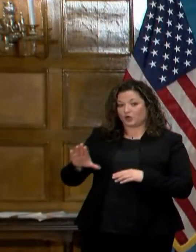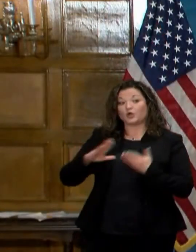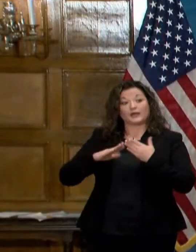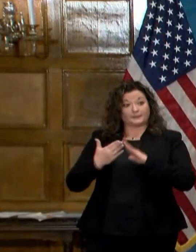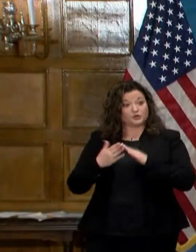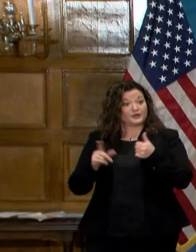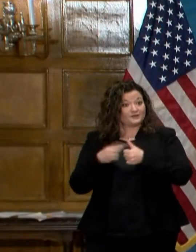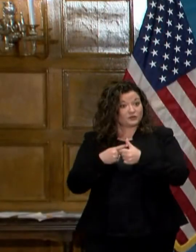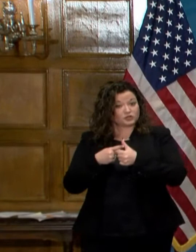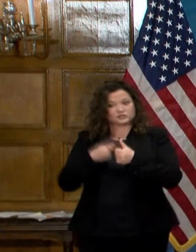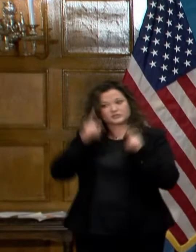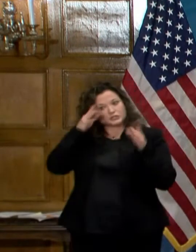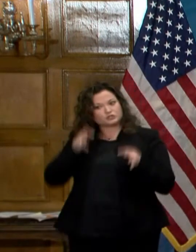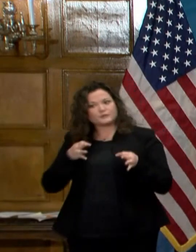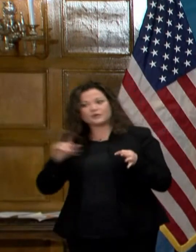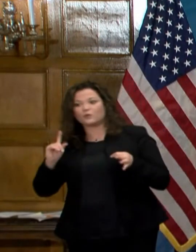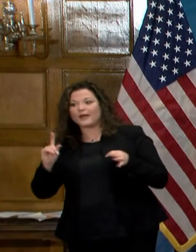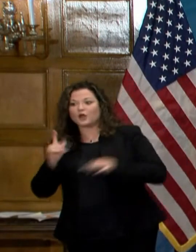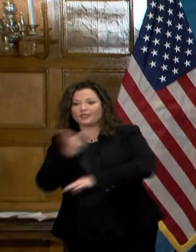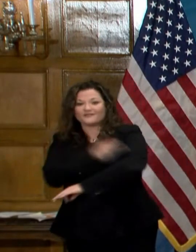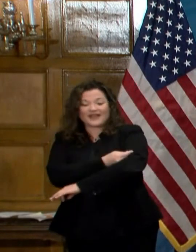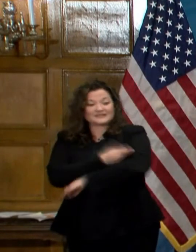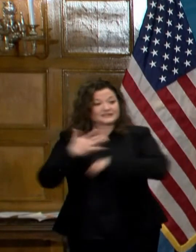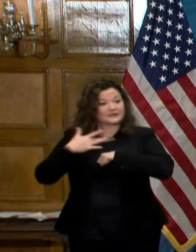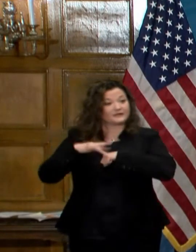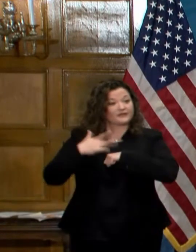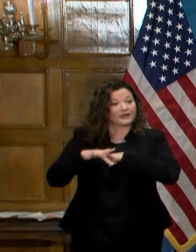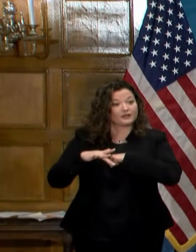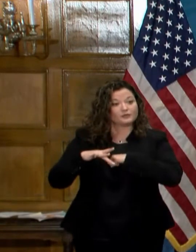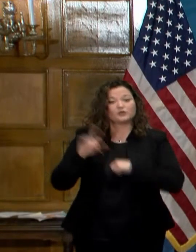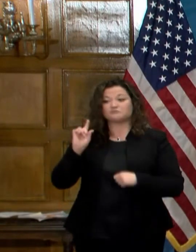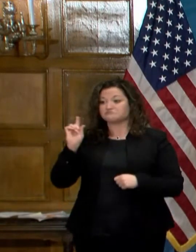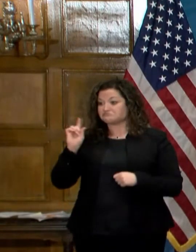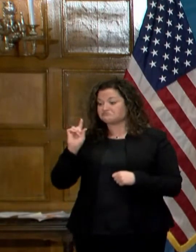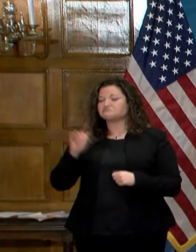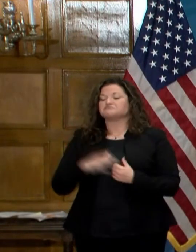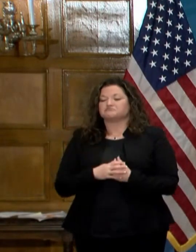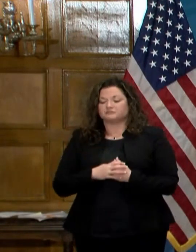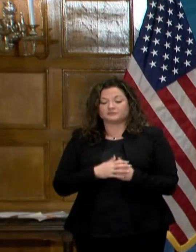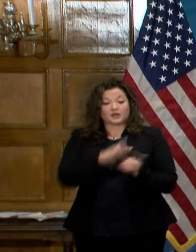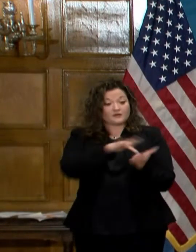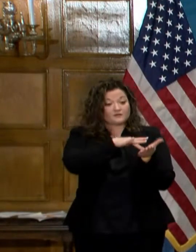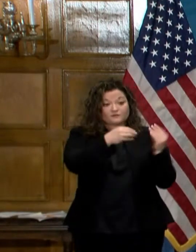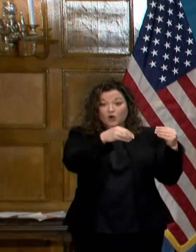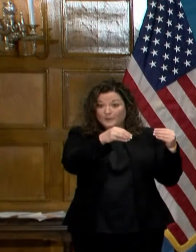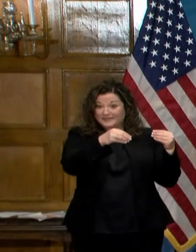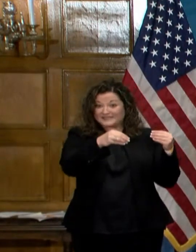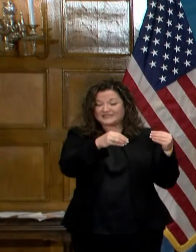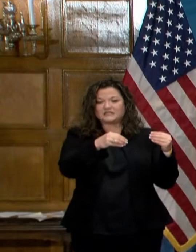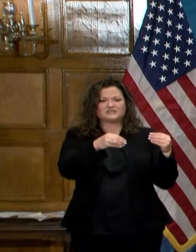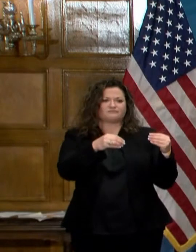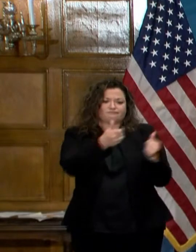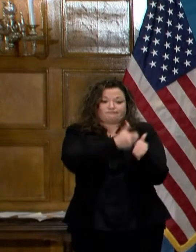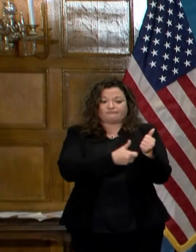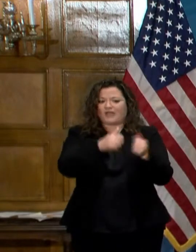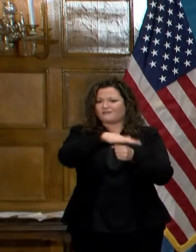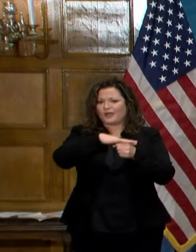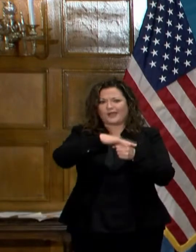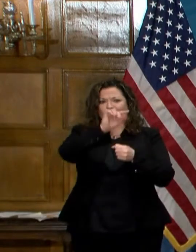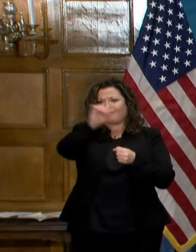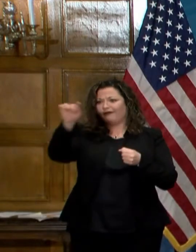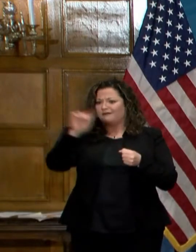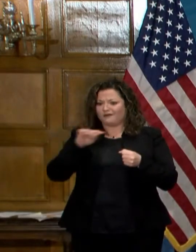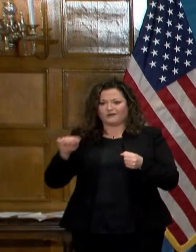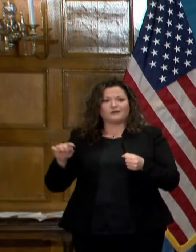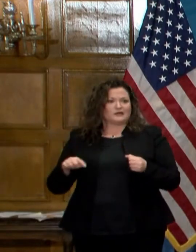the doses, the vaccine is available. The pharmacies are in every area that